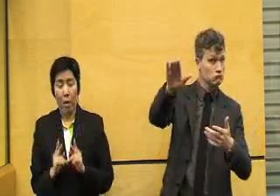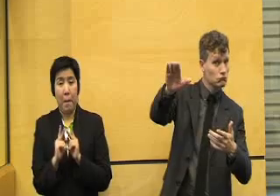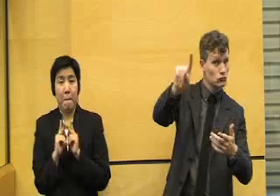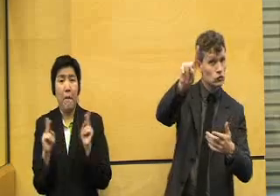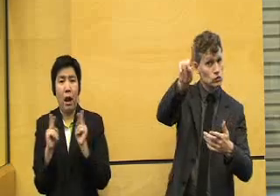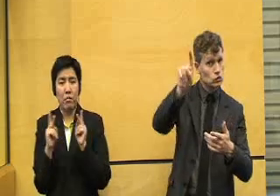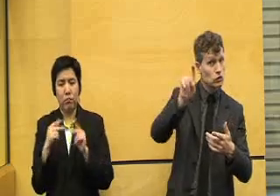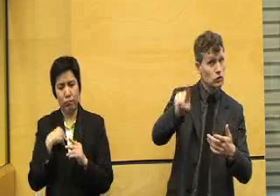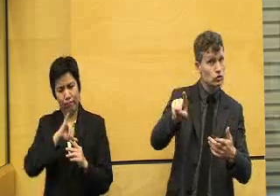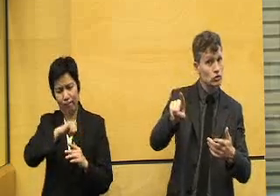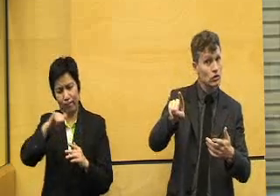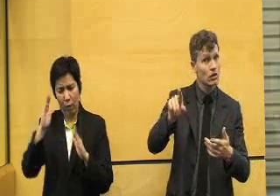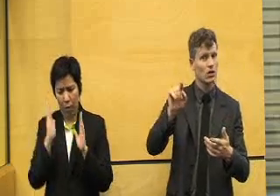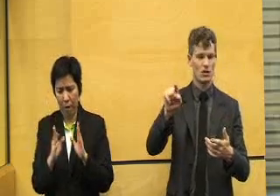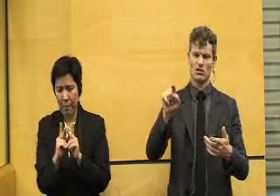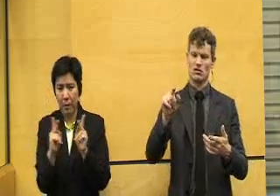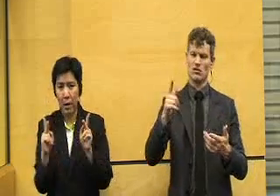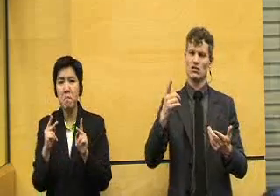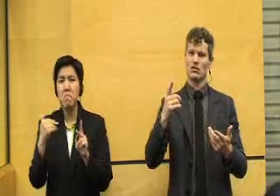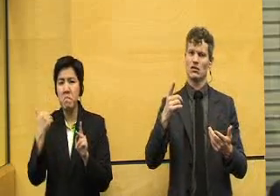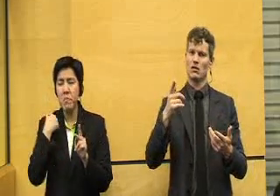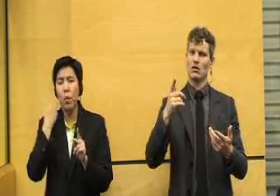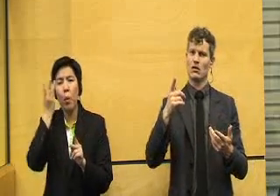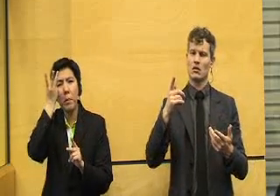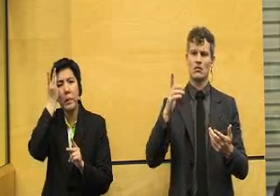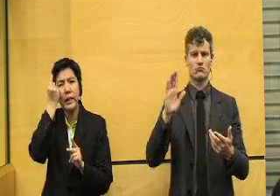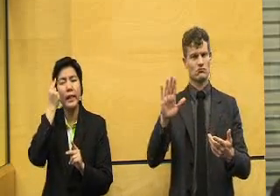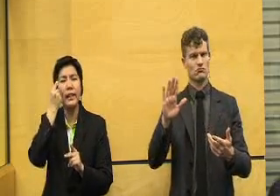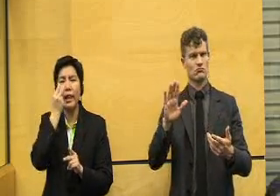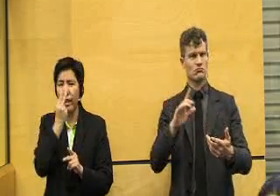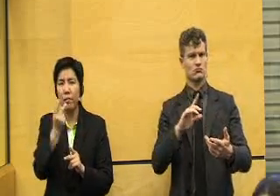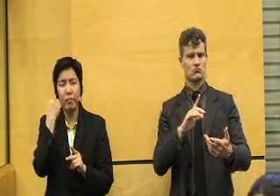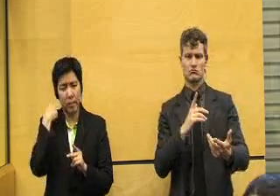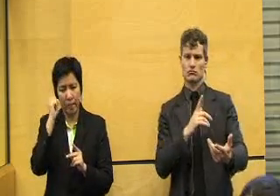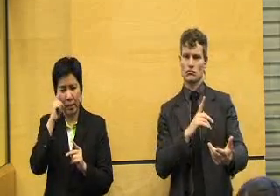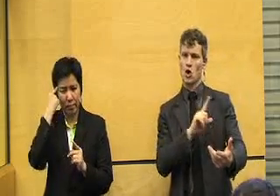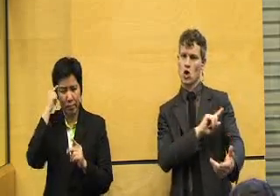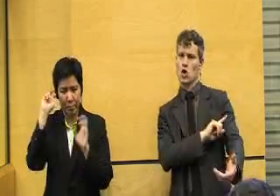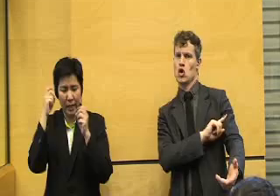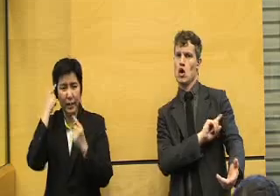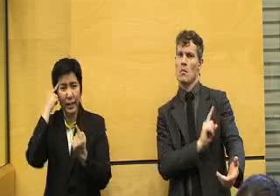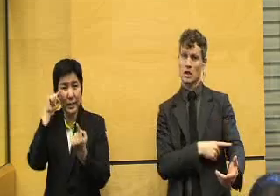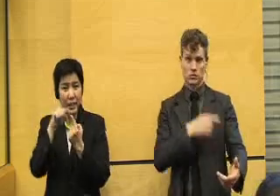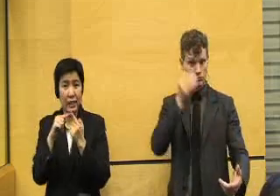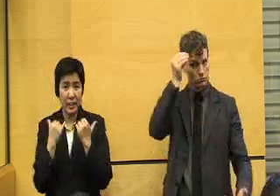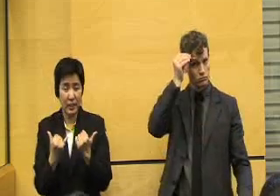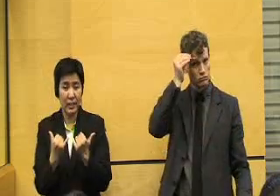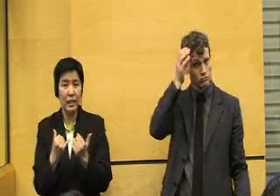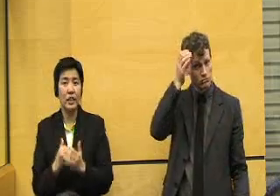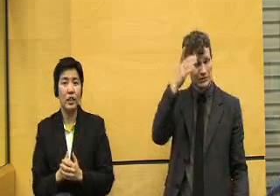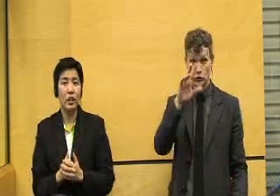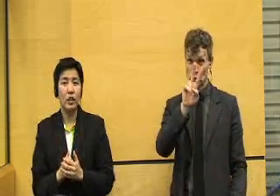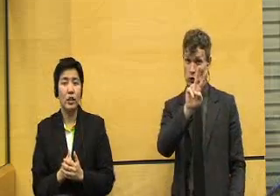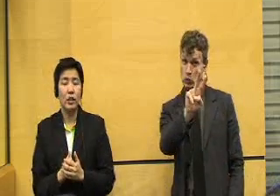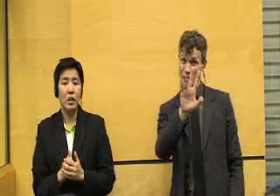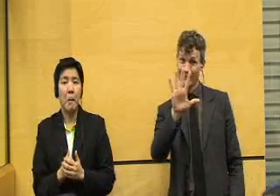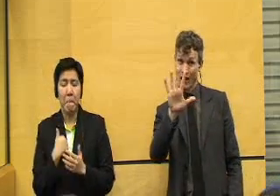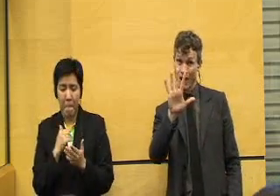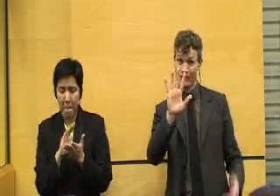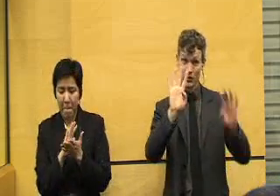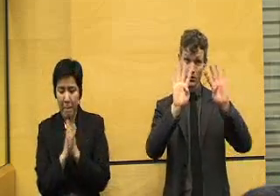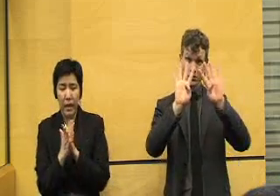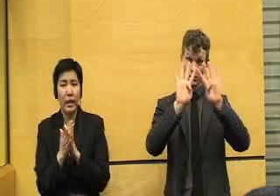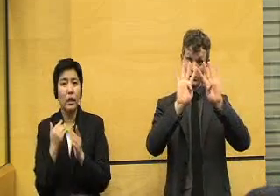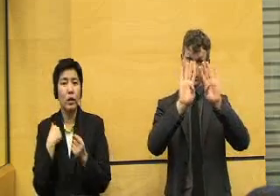national committee to ensure that 25 members truly and really